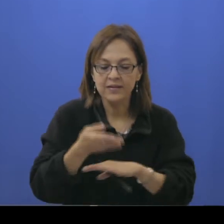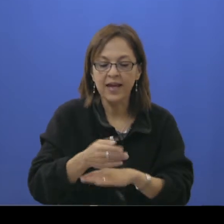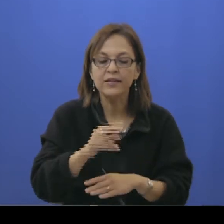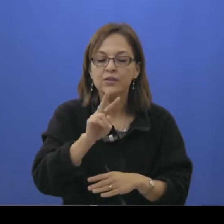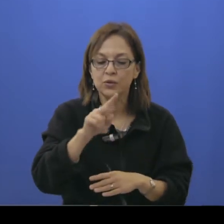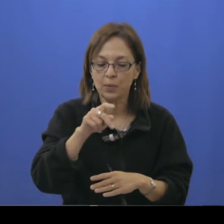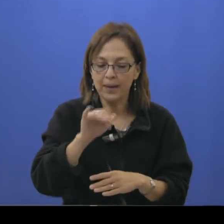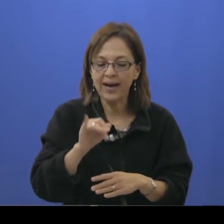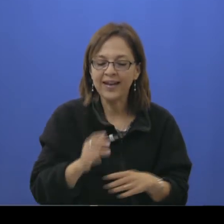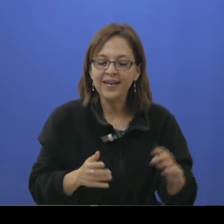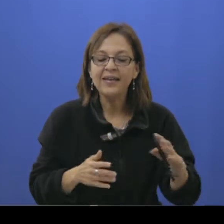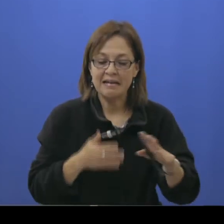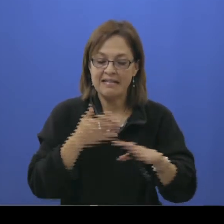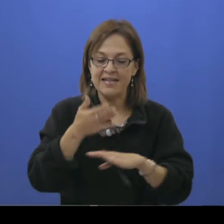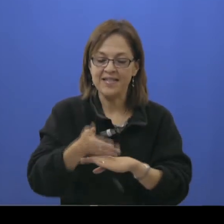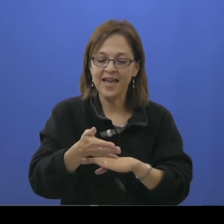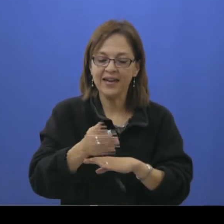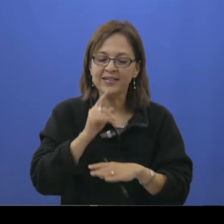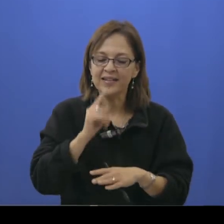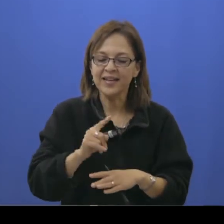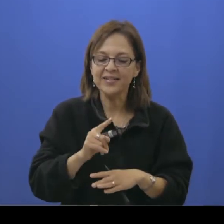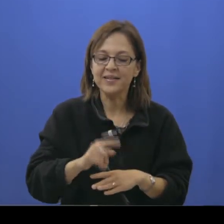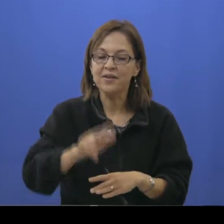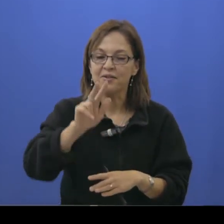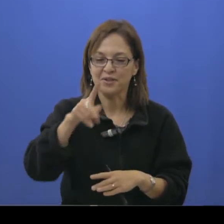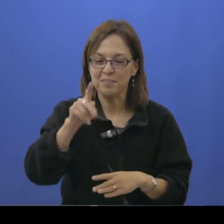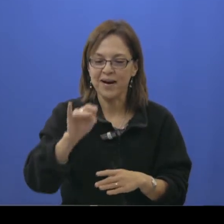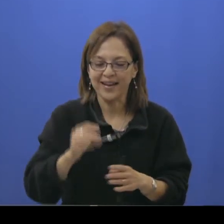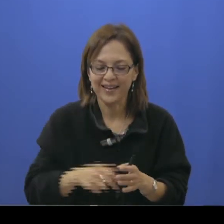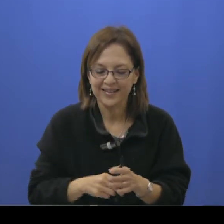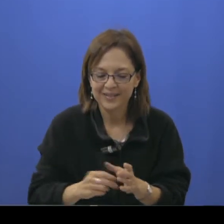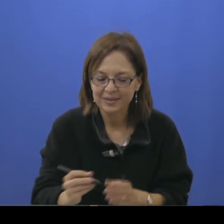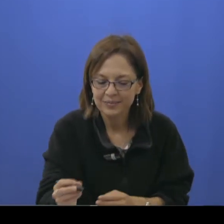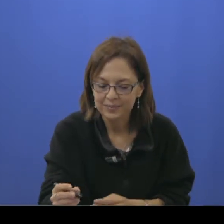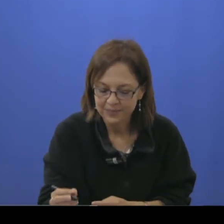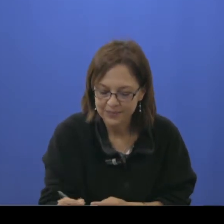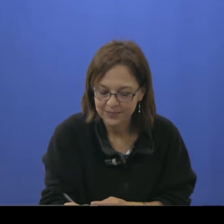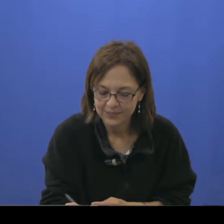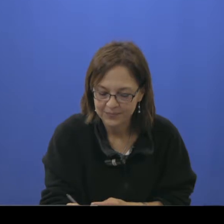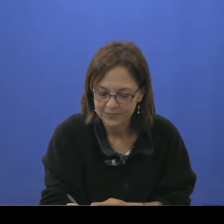The next 2 pi. The next is 3 pi.